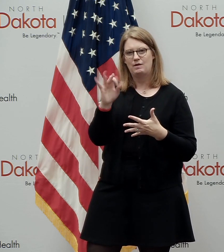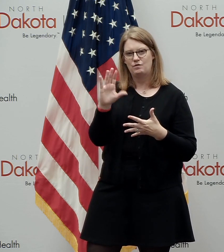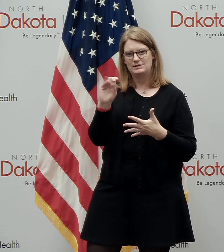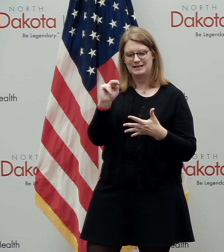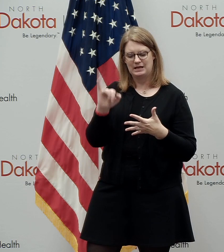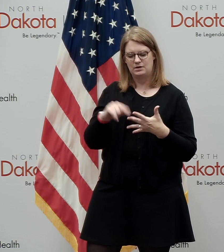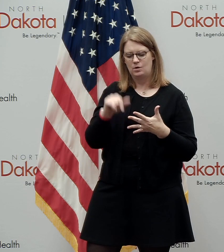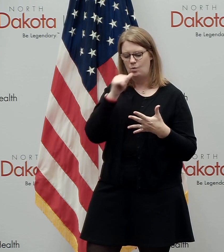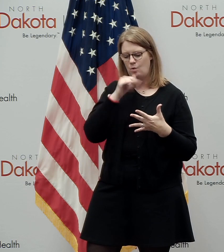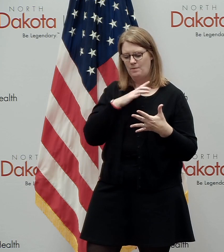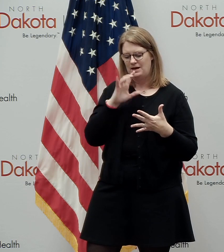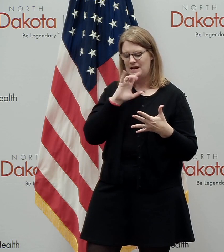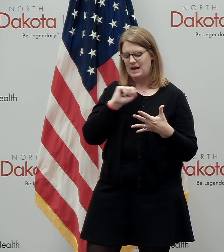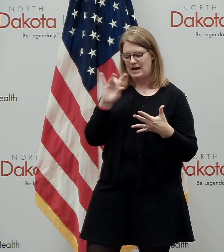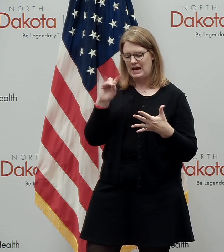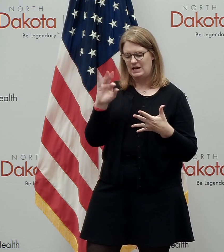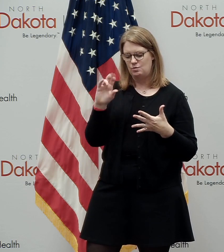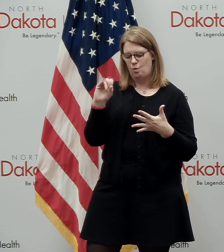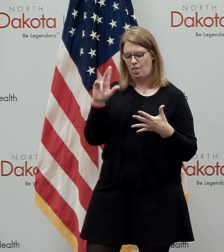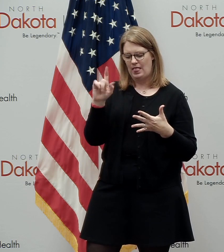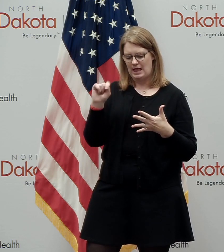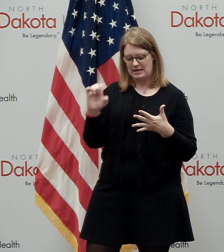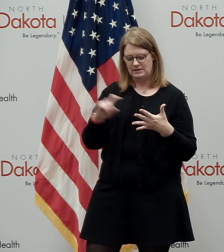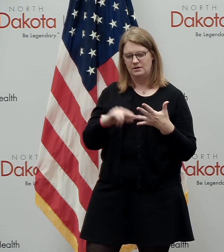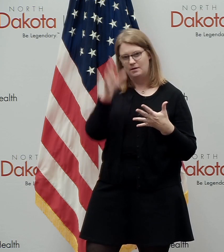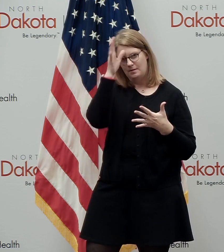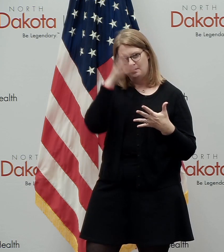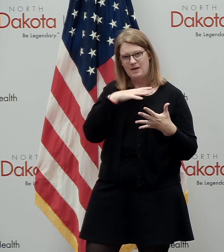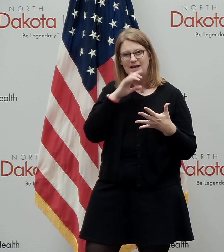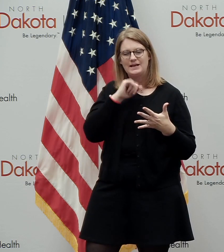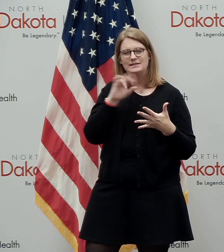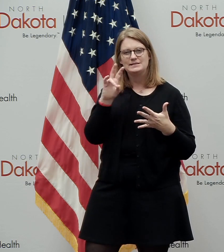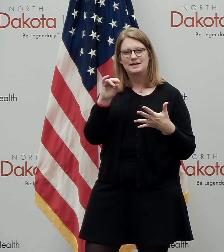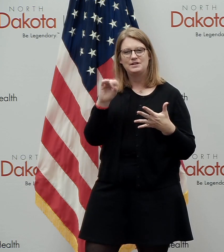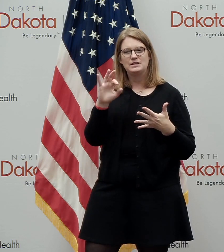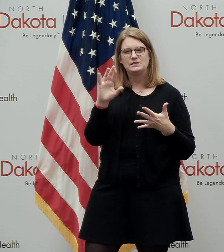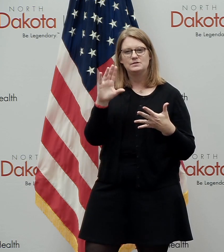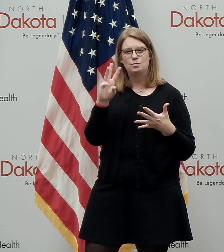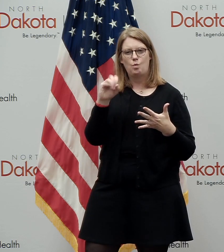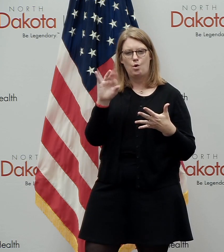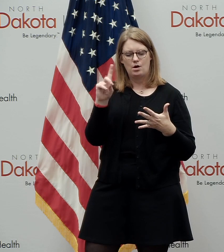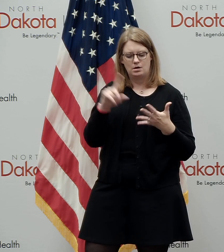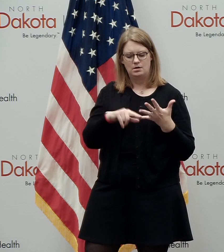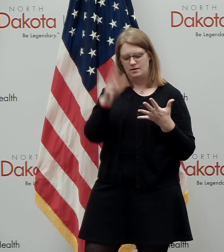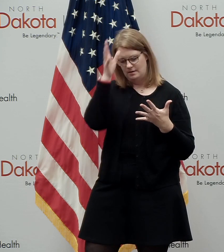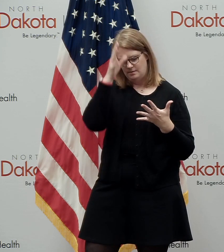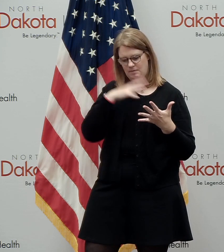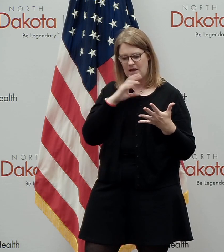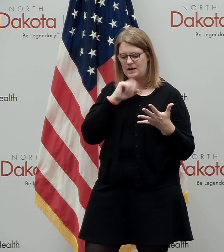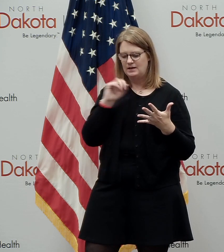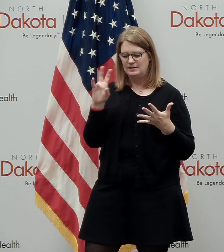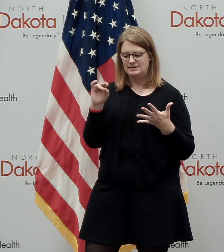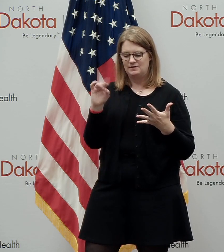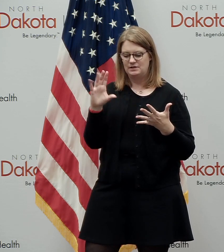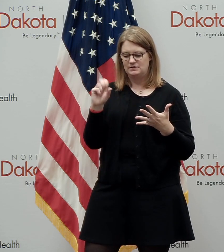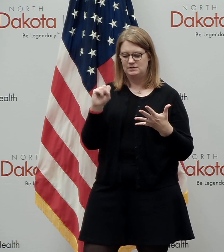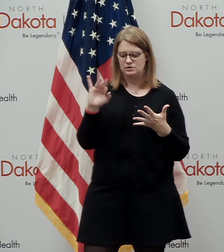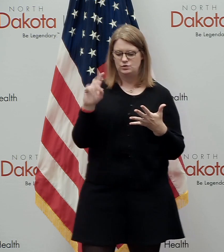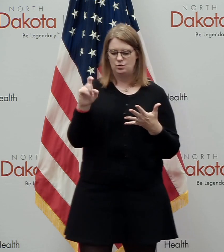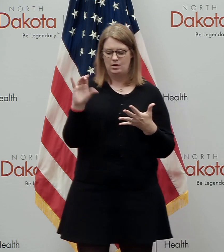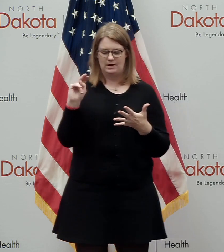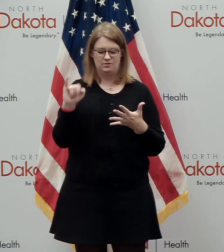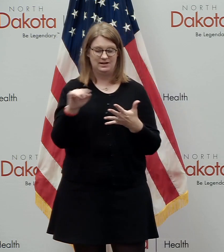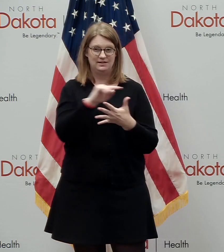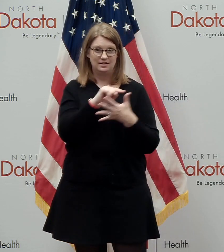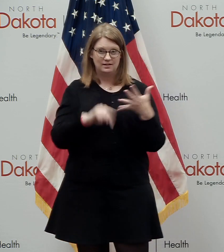County, a woman in her 80s in Rolette County, a man in his 70s in Ward County, a man in his 70s in Sioux County. Those